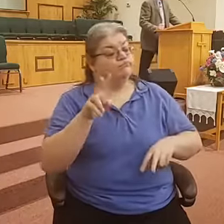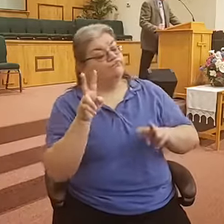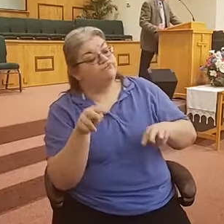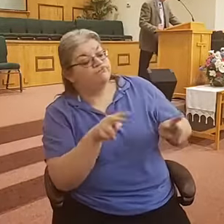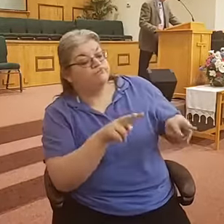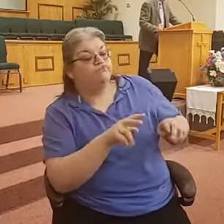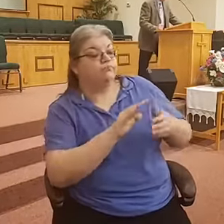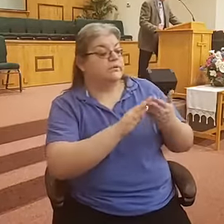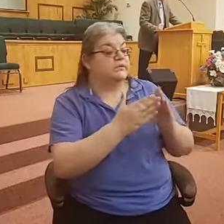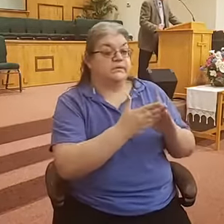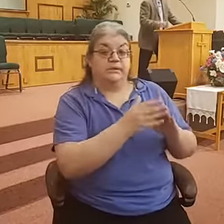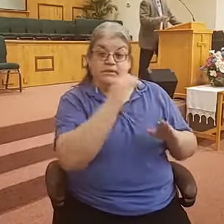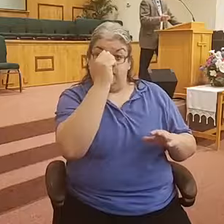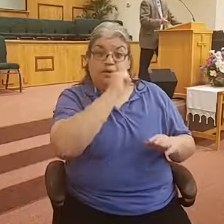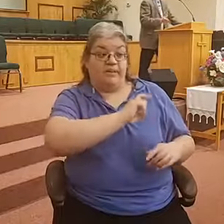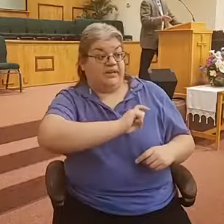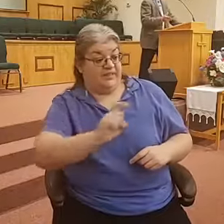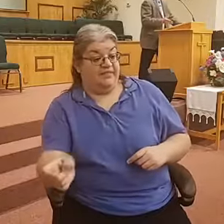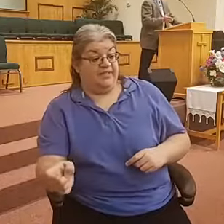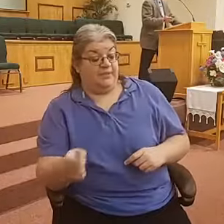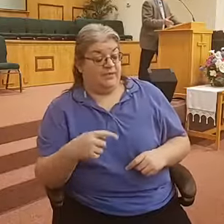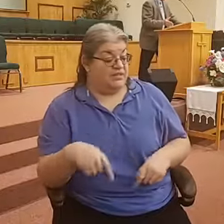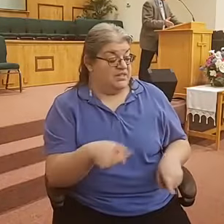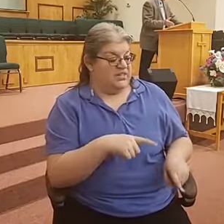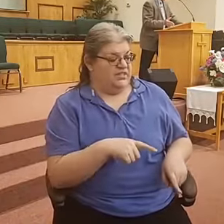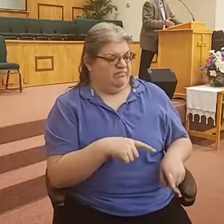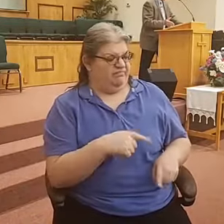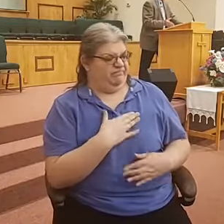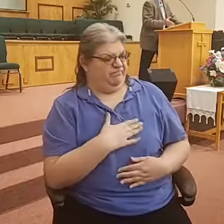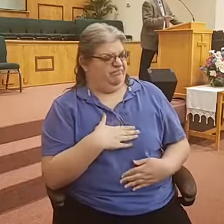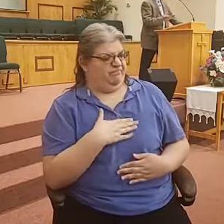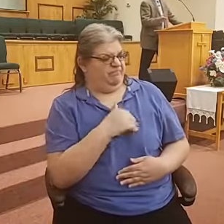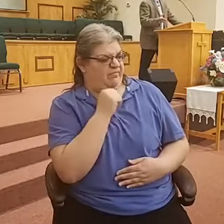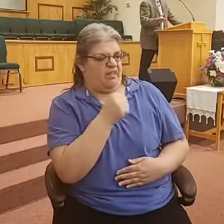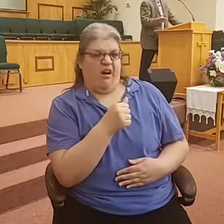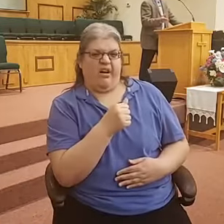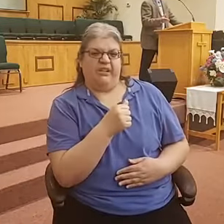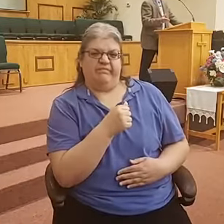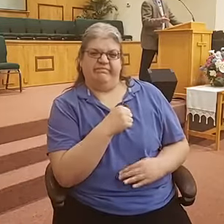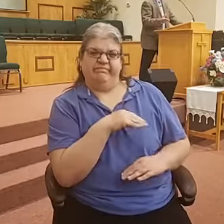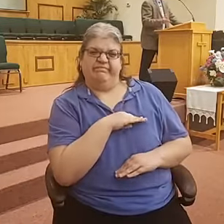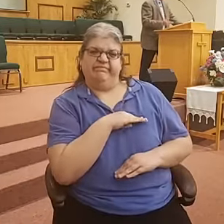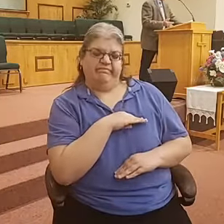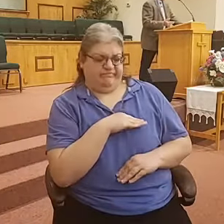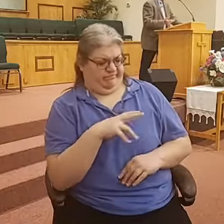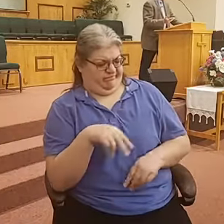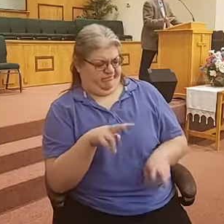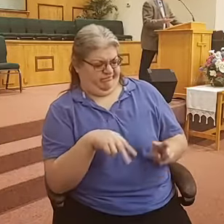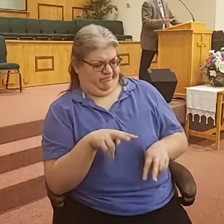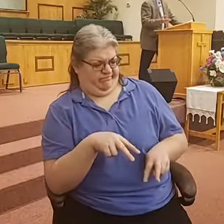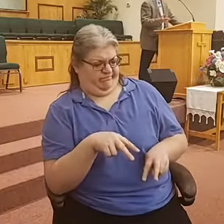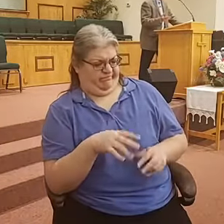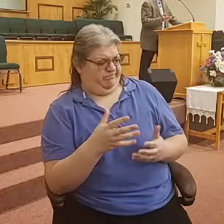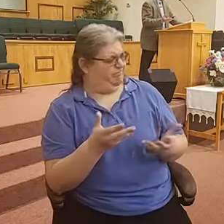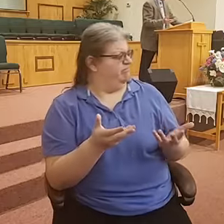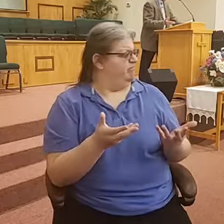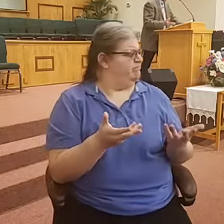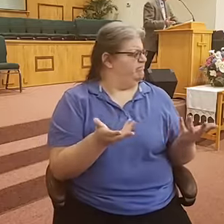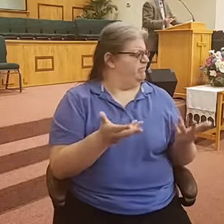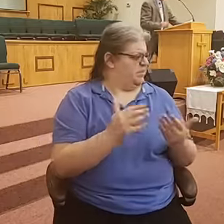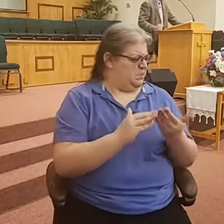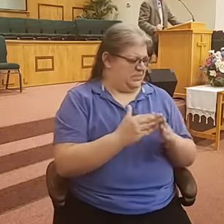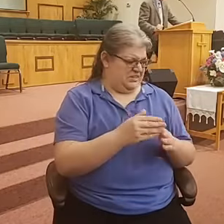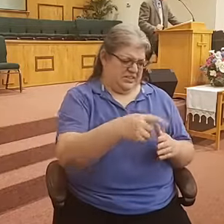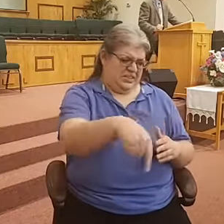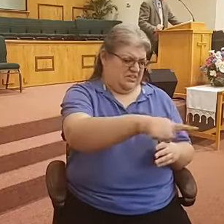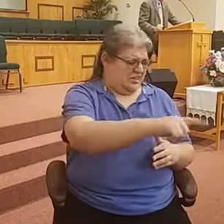had given him, and they pleased him not. And he said, what cities are these which thou hast